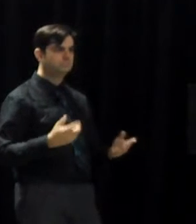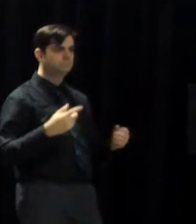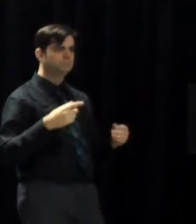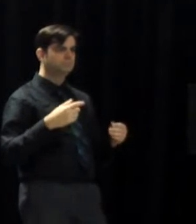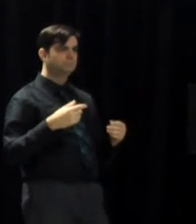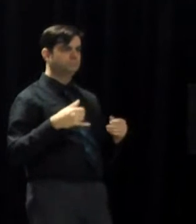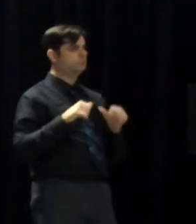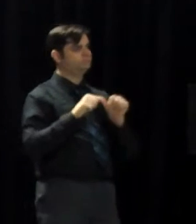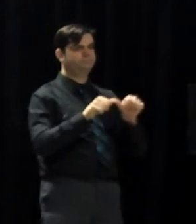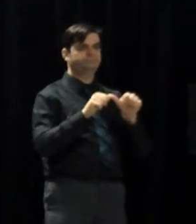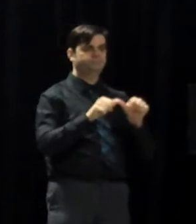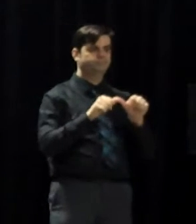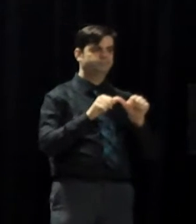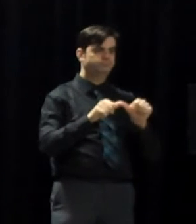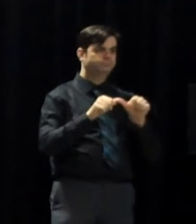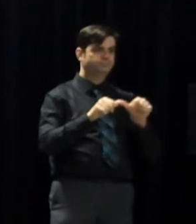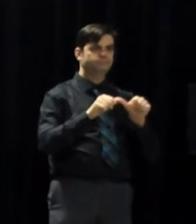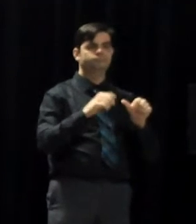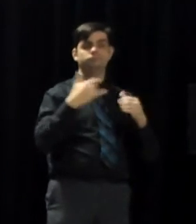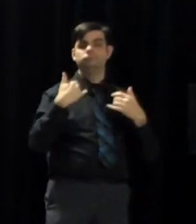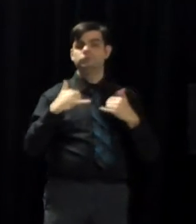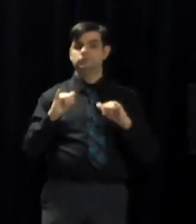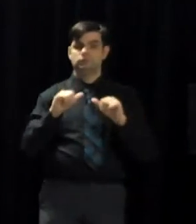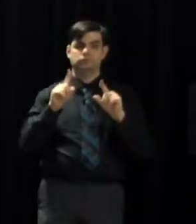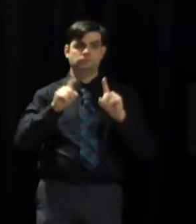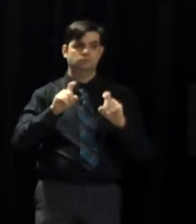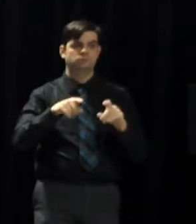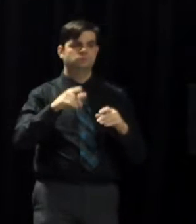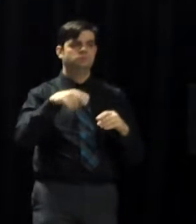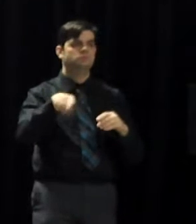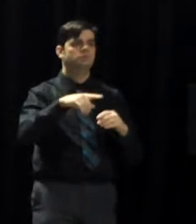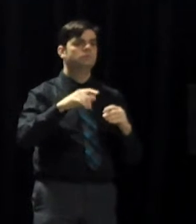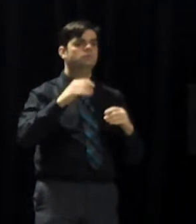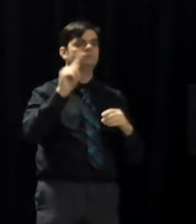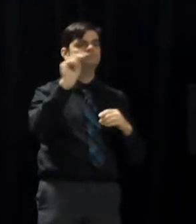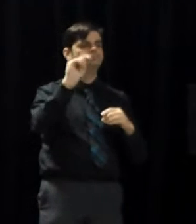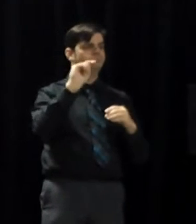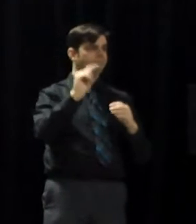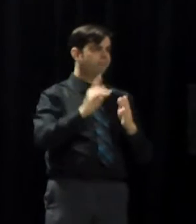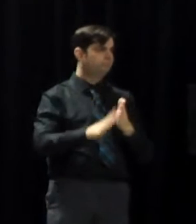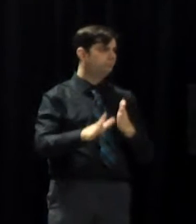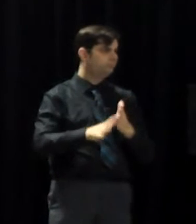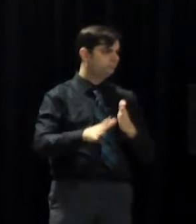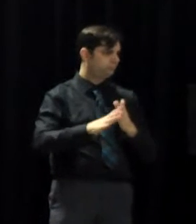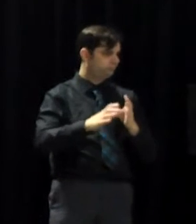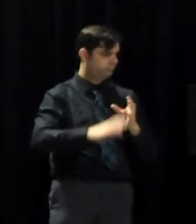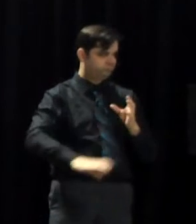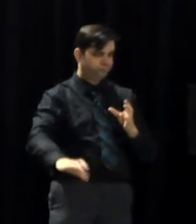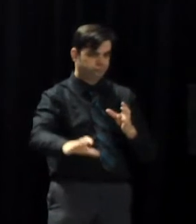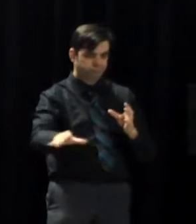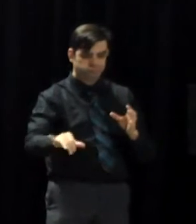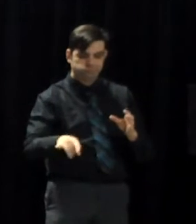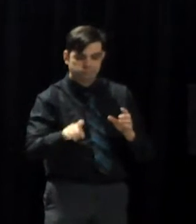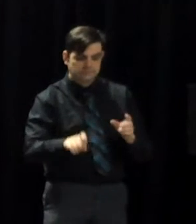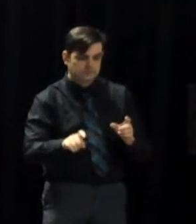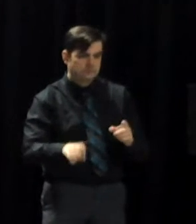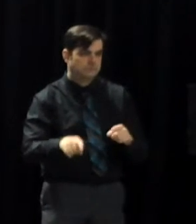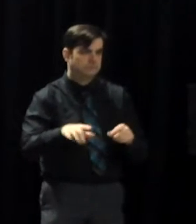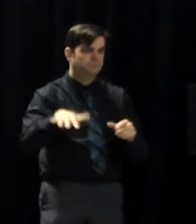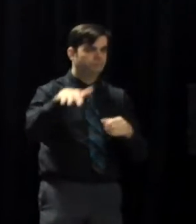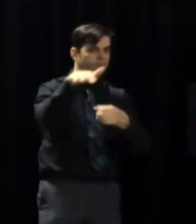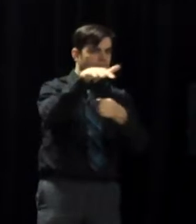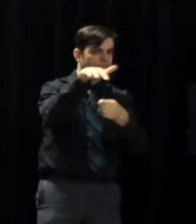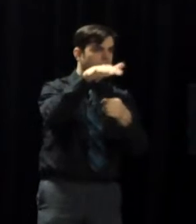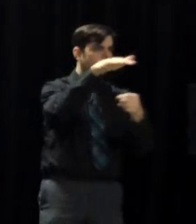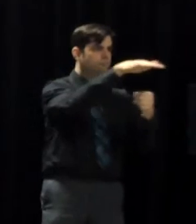that we saw with our wastewater what happened on October. You could see the intensity pick up. So we're interested to see what this